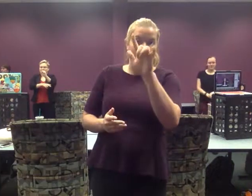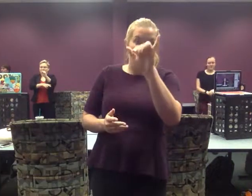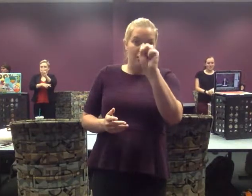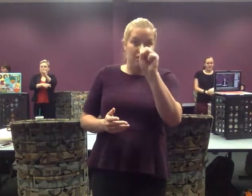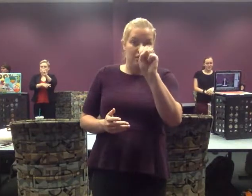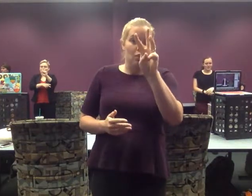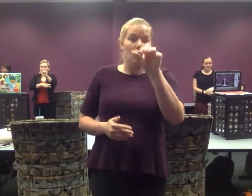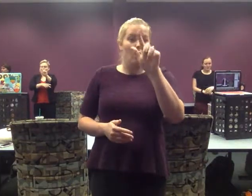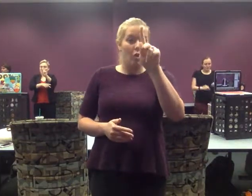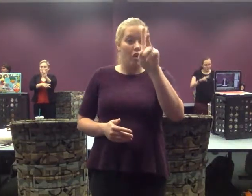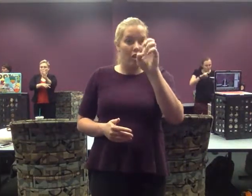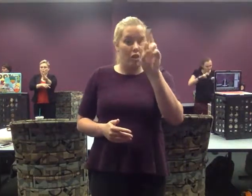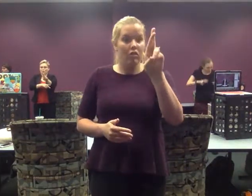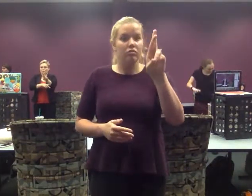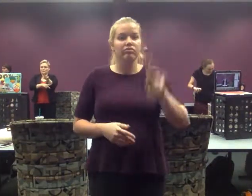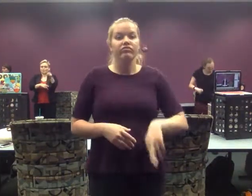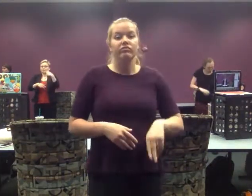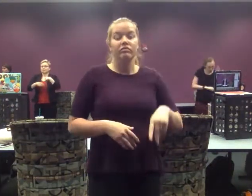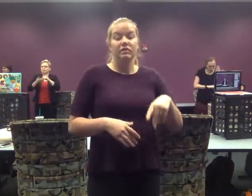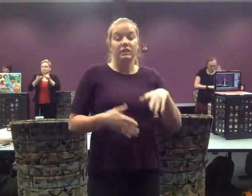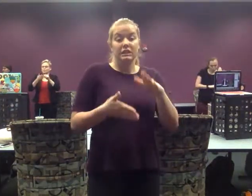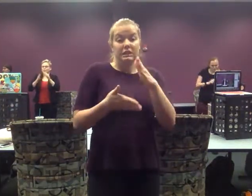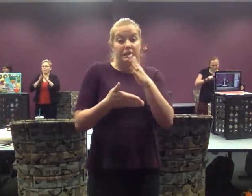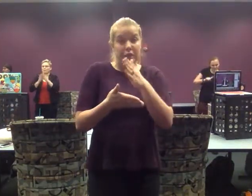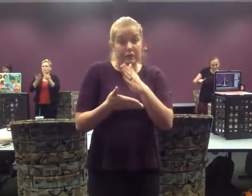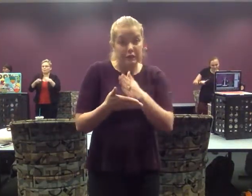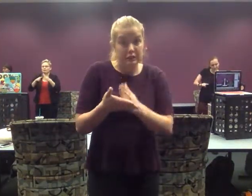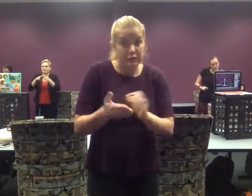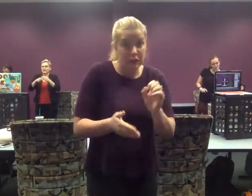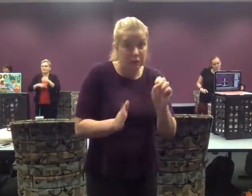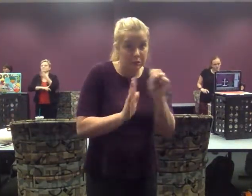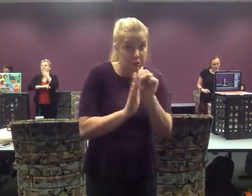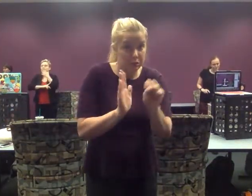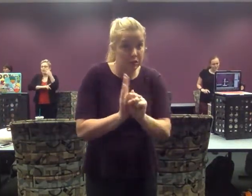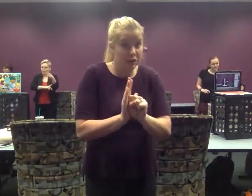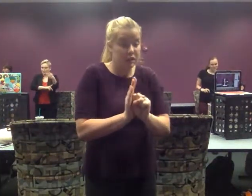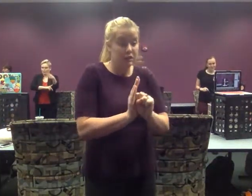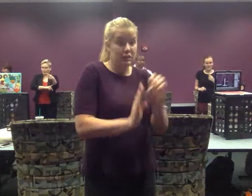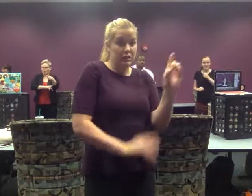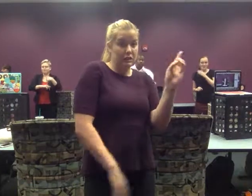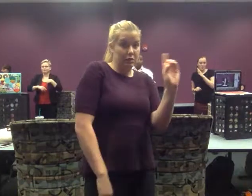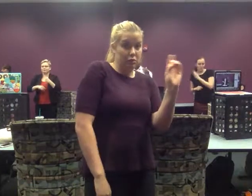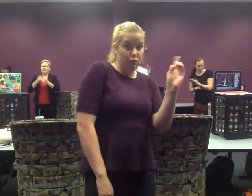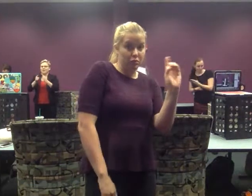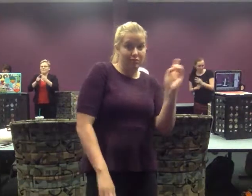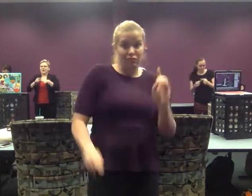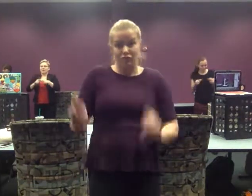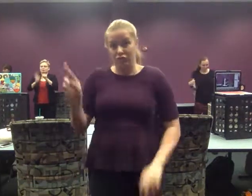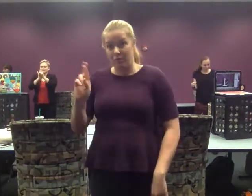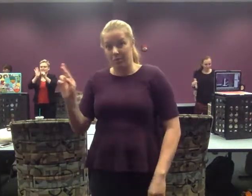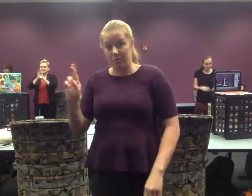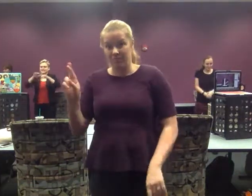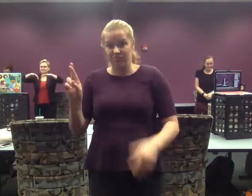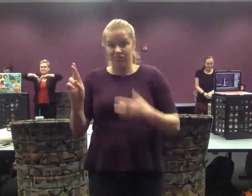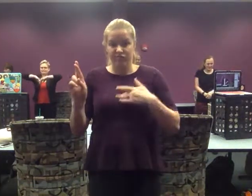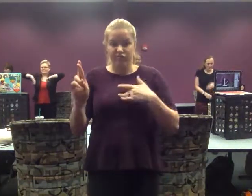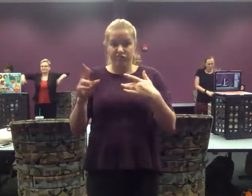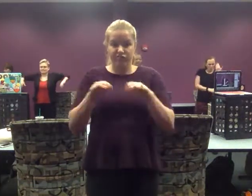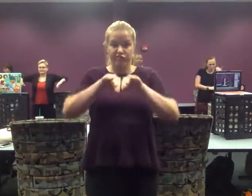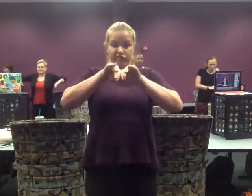the blue states and why the United States is now so divided. Divided almost to the point where we're uncivil, depending